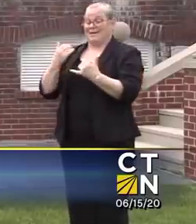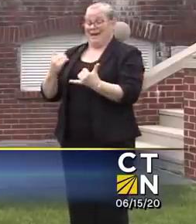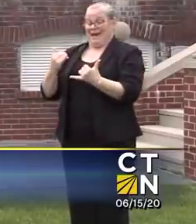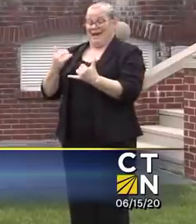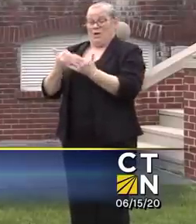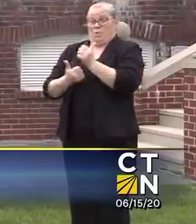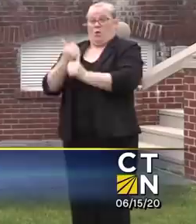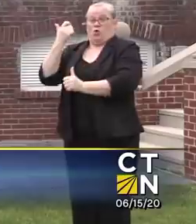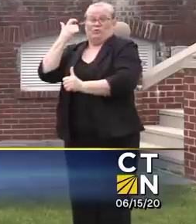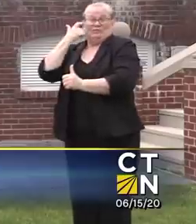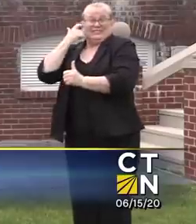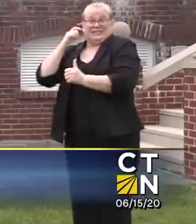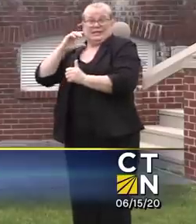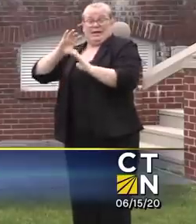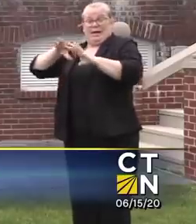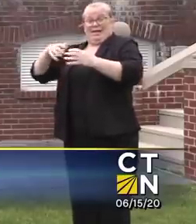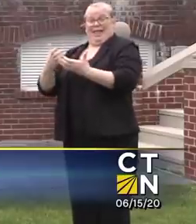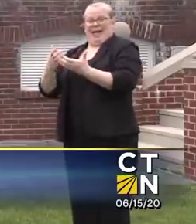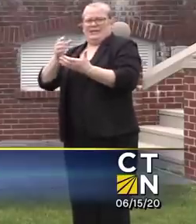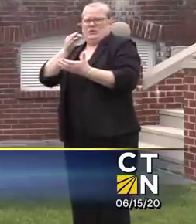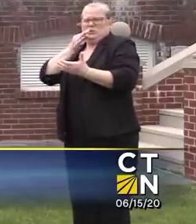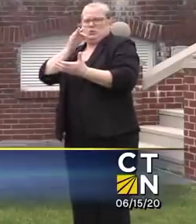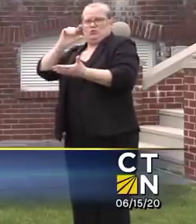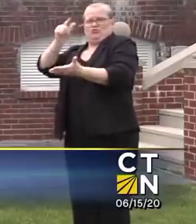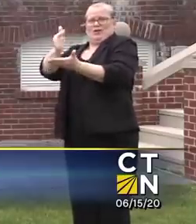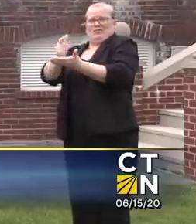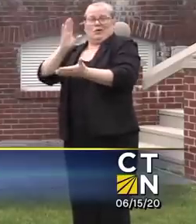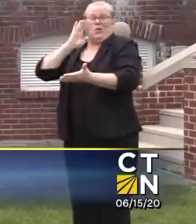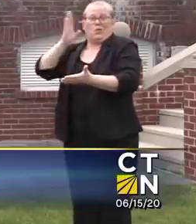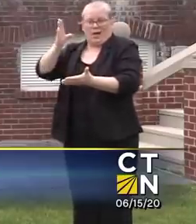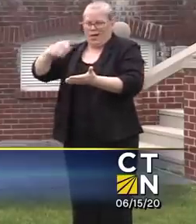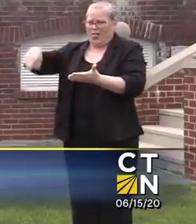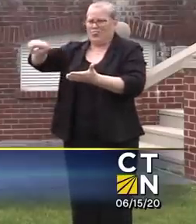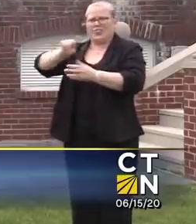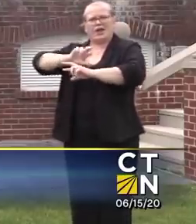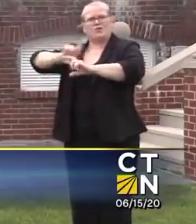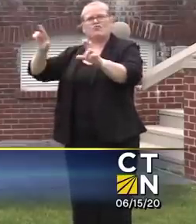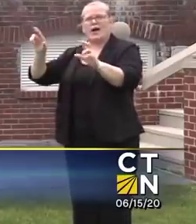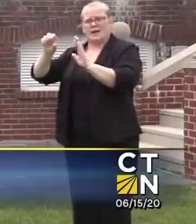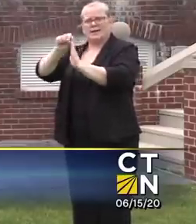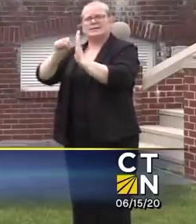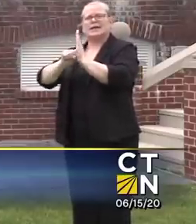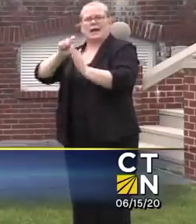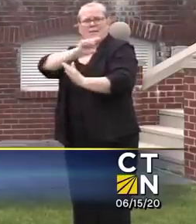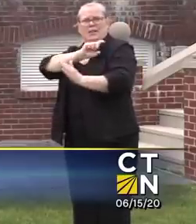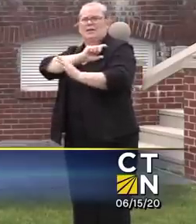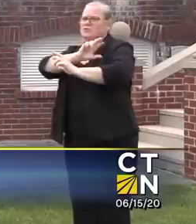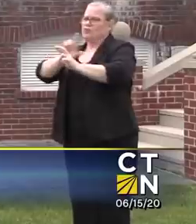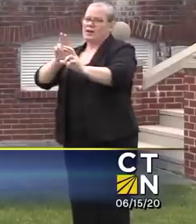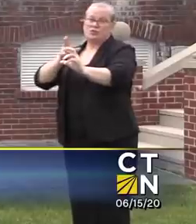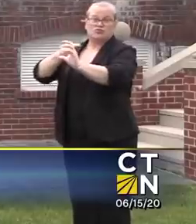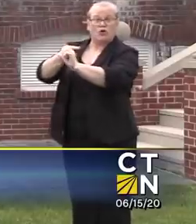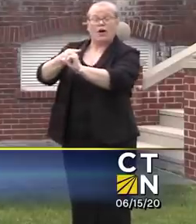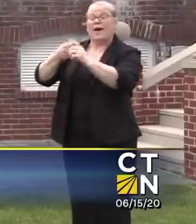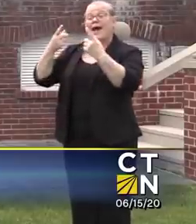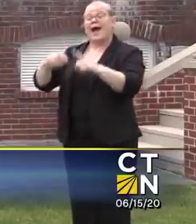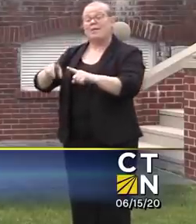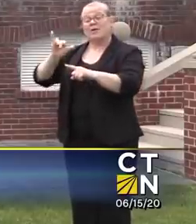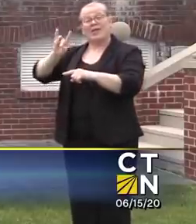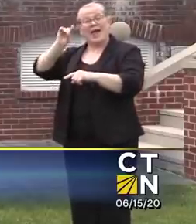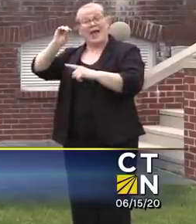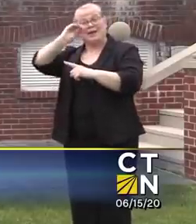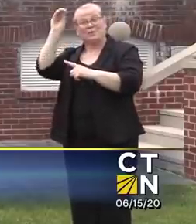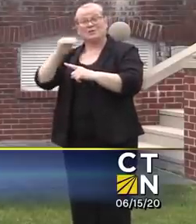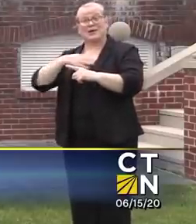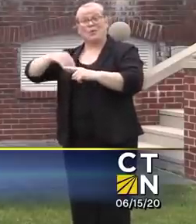in, about to be graduated, join our state police force. Not 80% white male, 60% white male. Is that great? No.